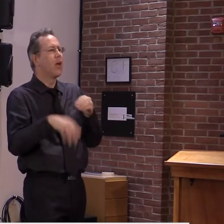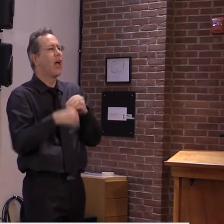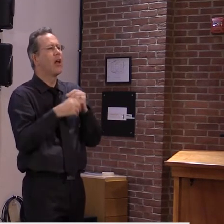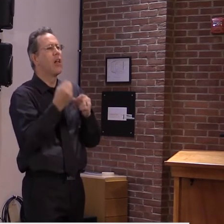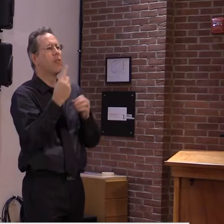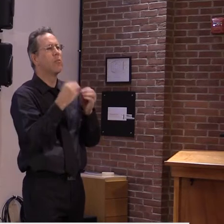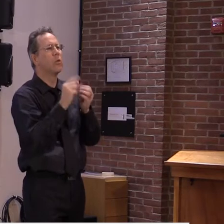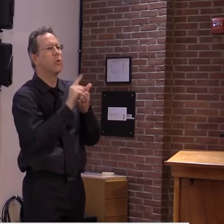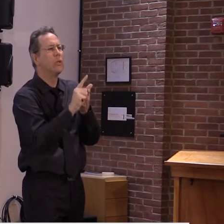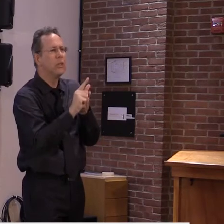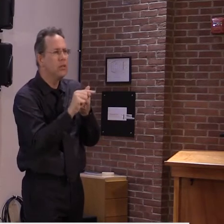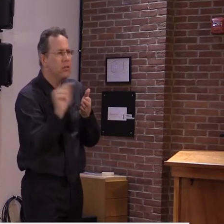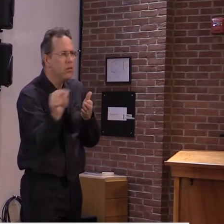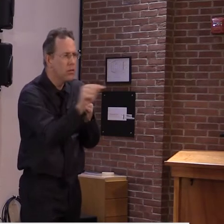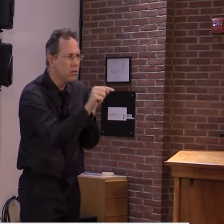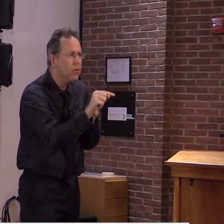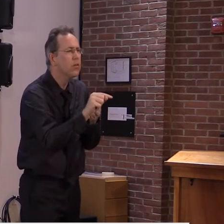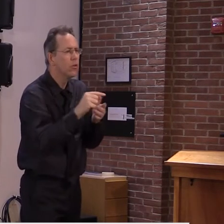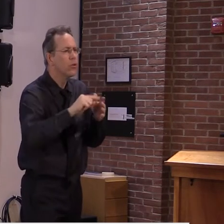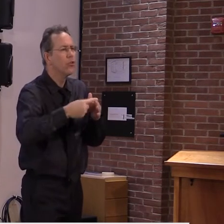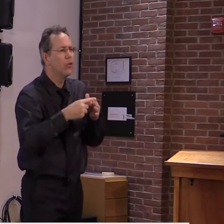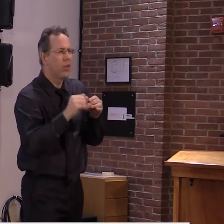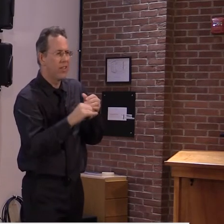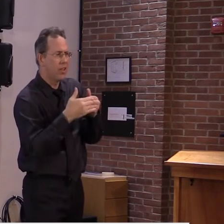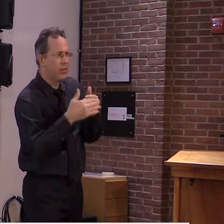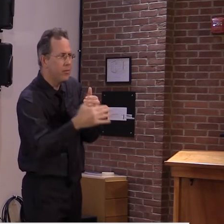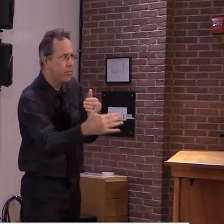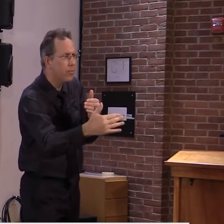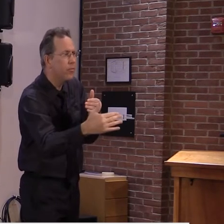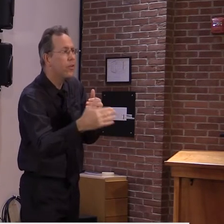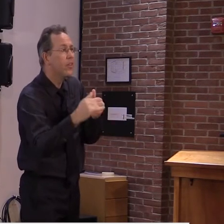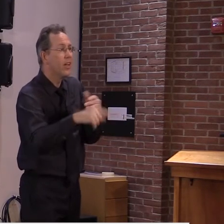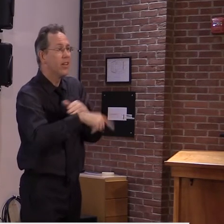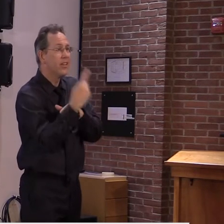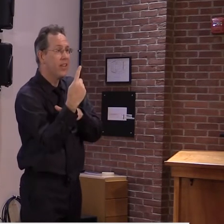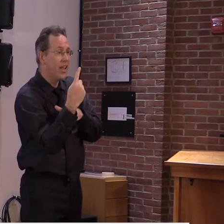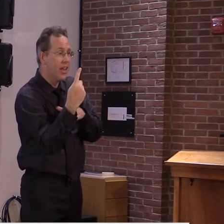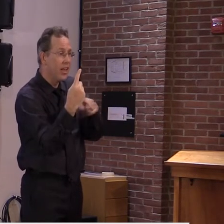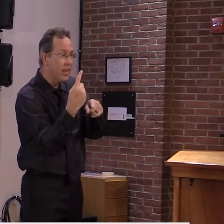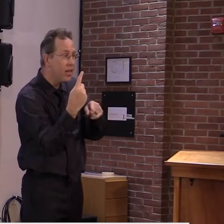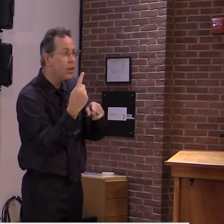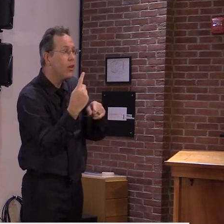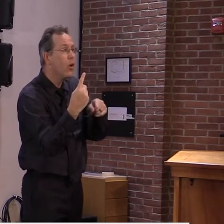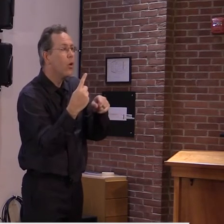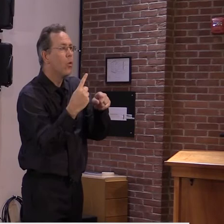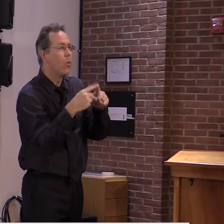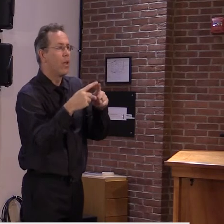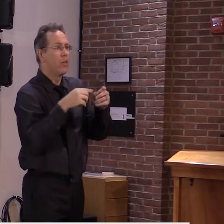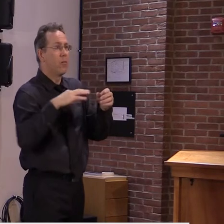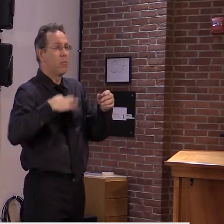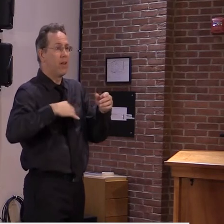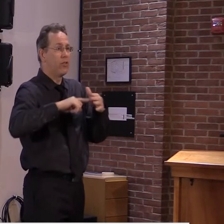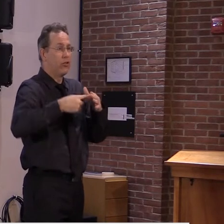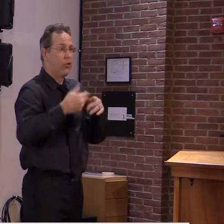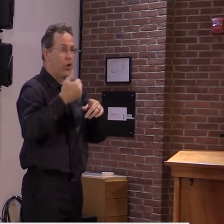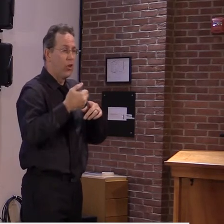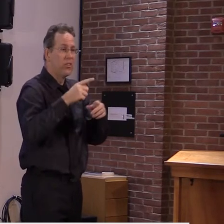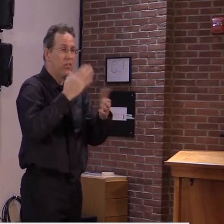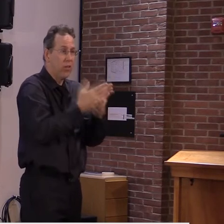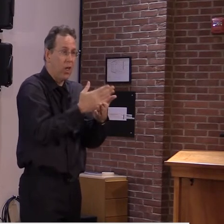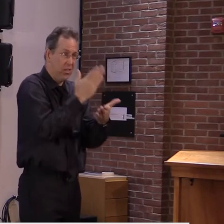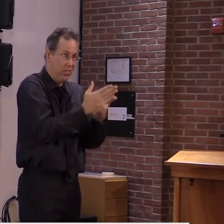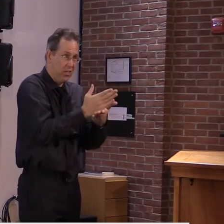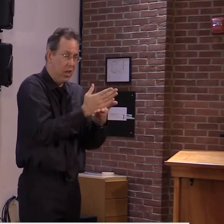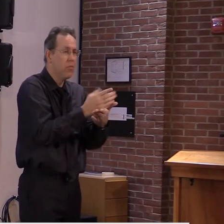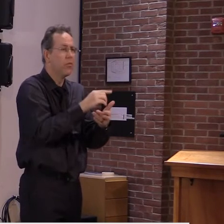from the date you maybe triggered off of your benefits. It would be 11 weeks from the start or